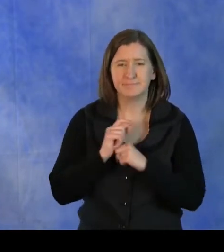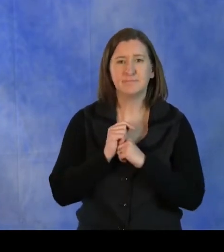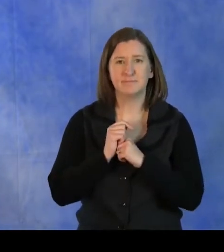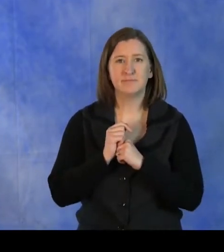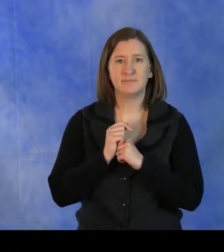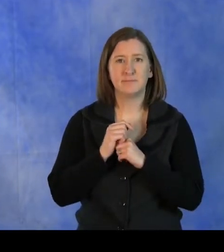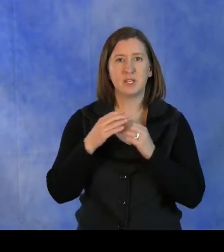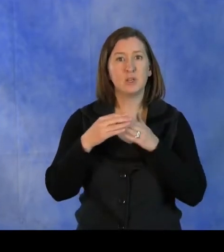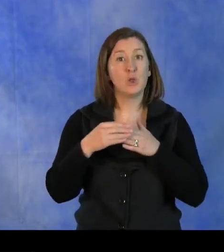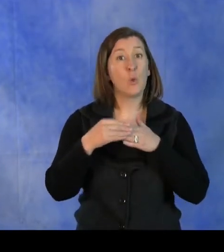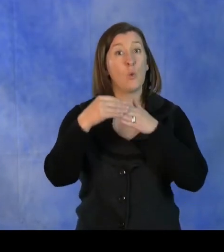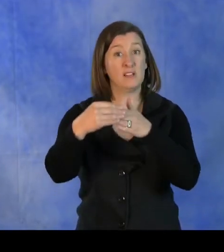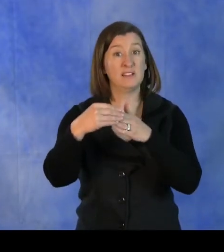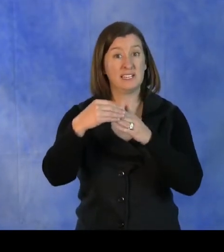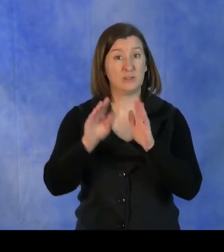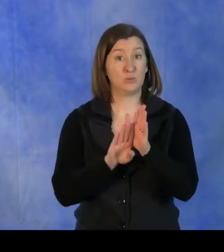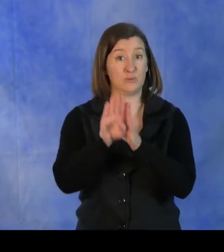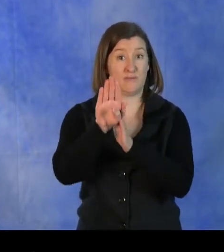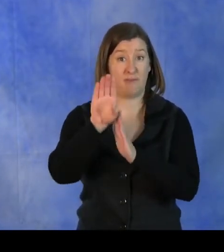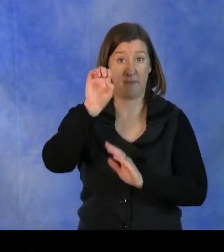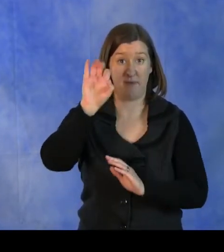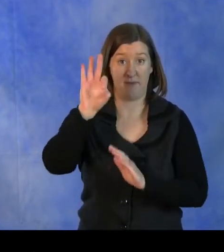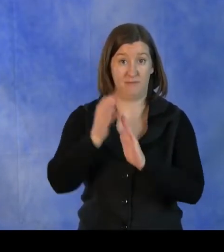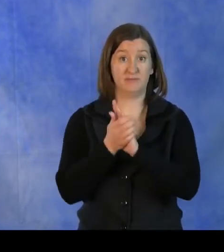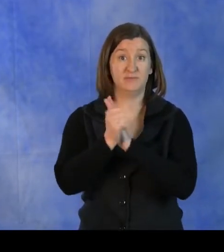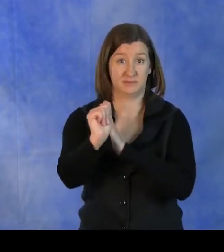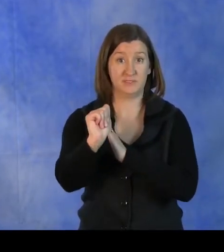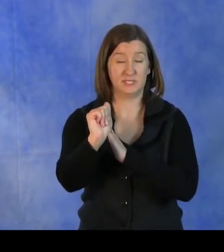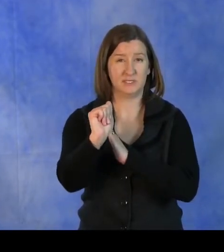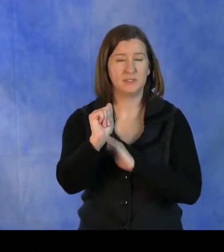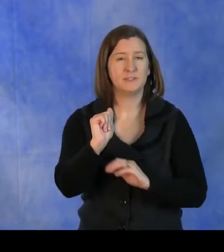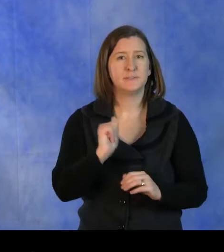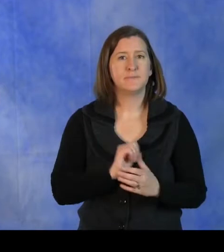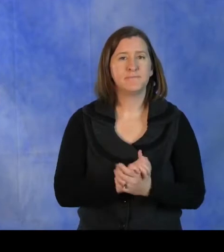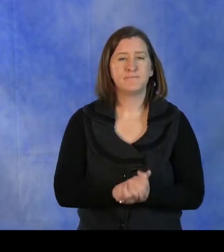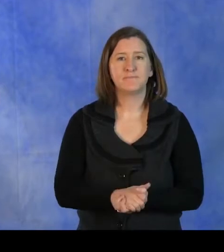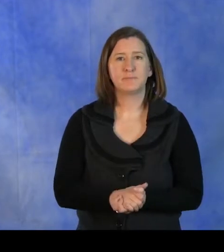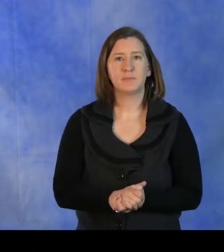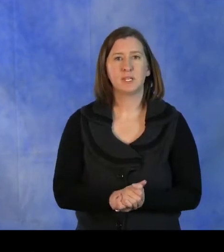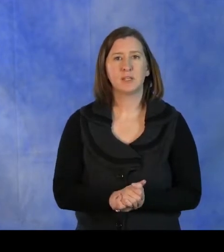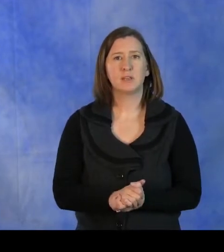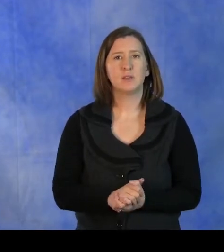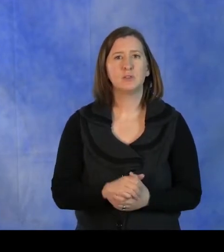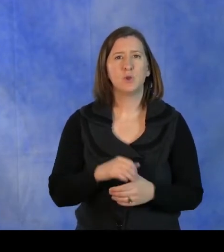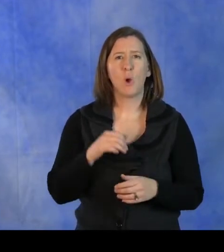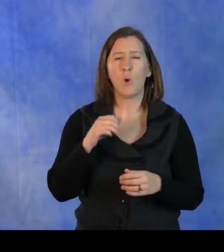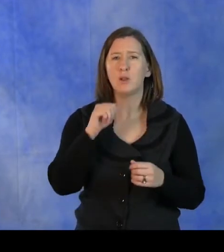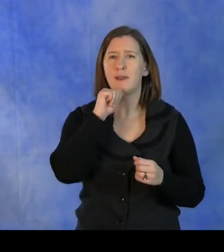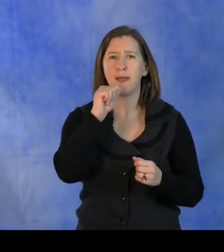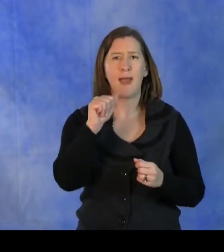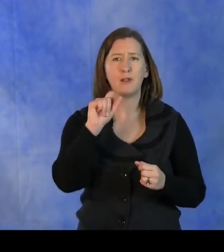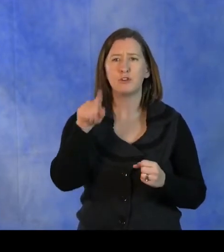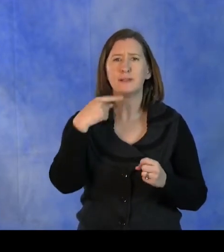Also, make sure you're asking the students, leading them to develop their EF skills,